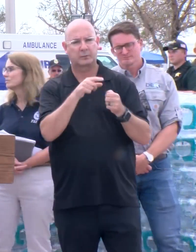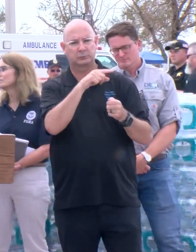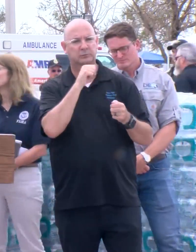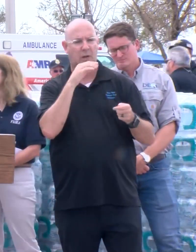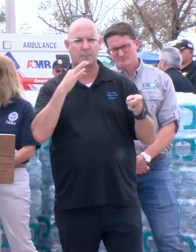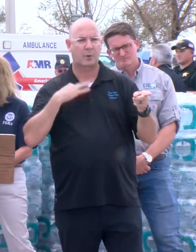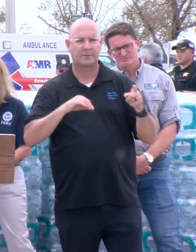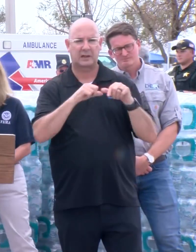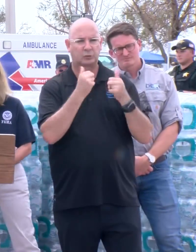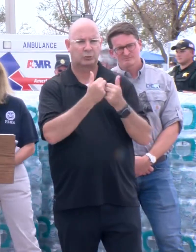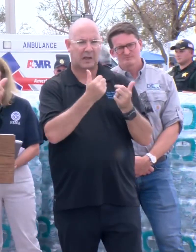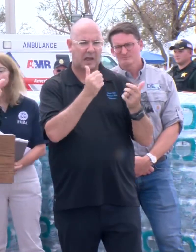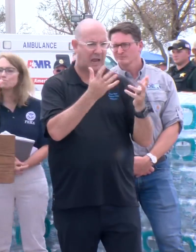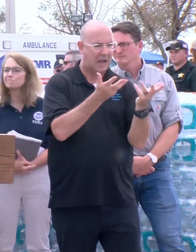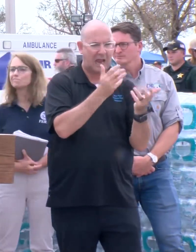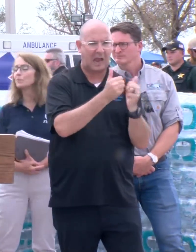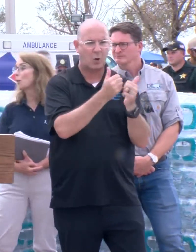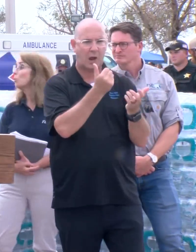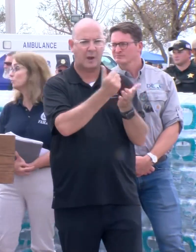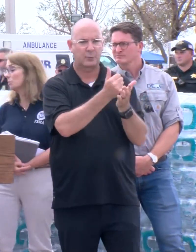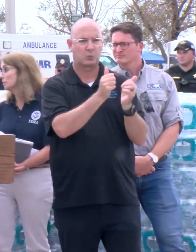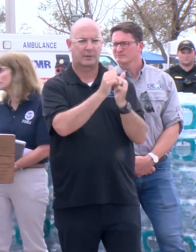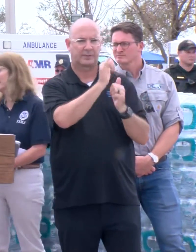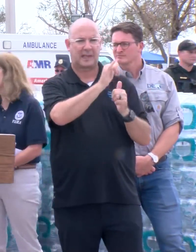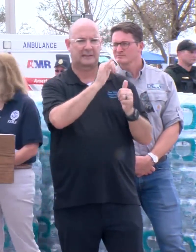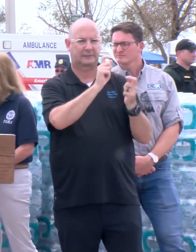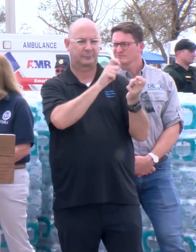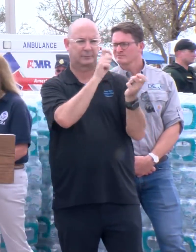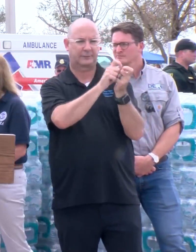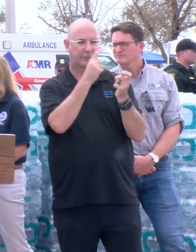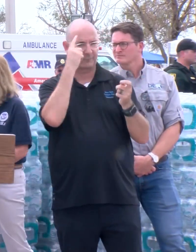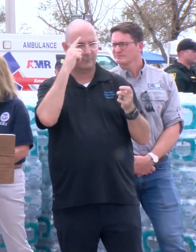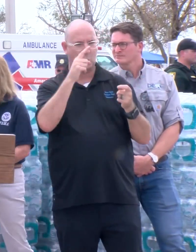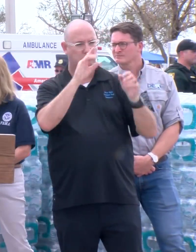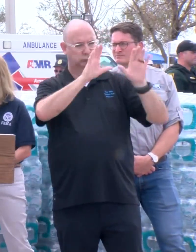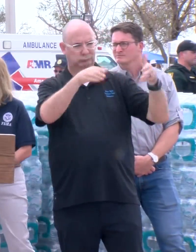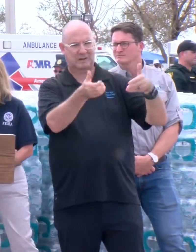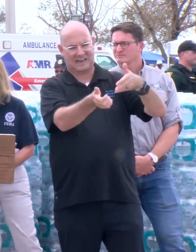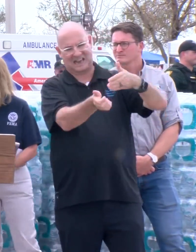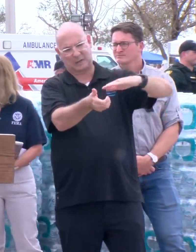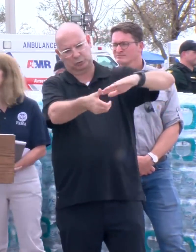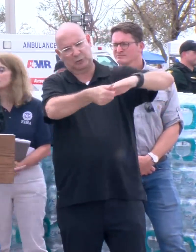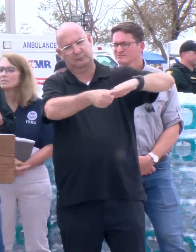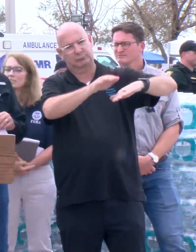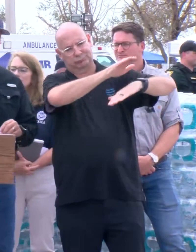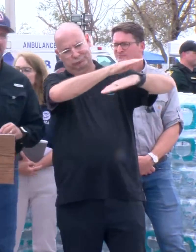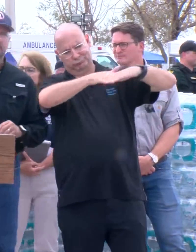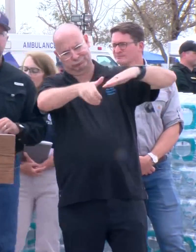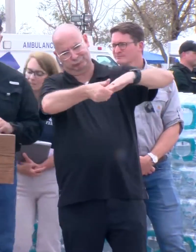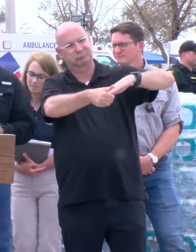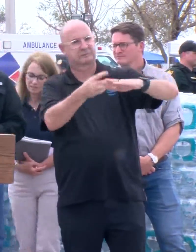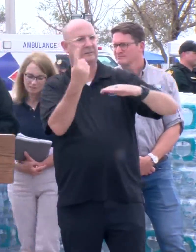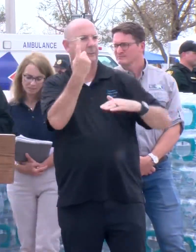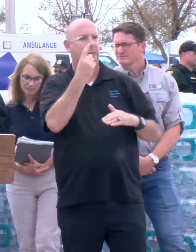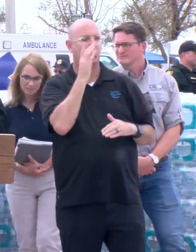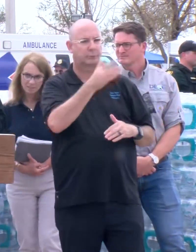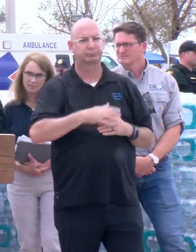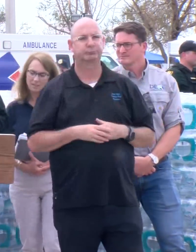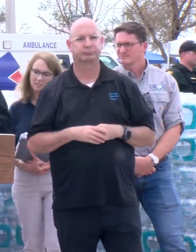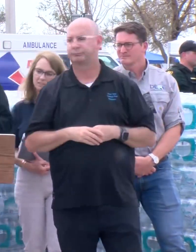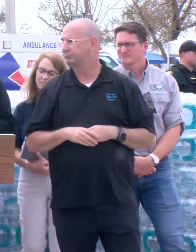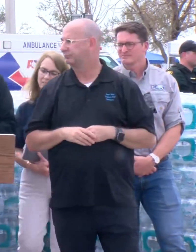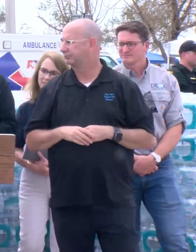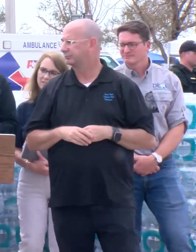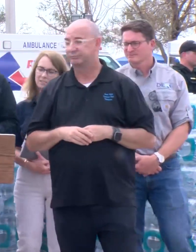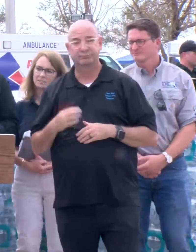put something attached to the fascia of the gutters and whatnot, but we'll figure that out, okay? Great. Right. Yeah, go ahead. No, I just want to say,